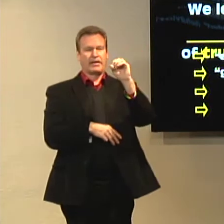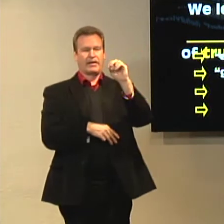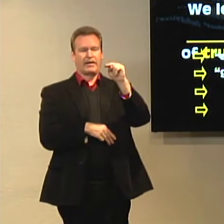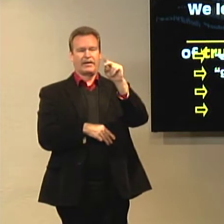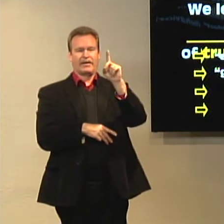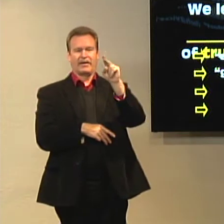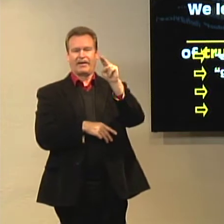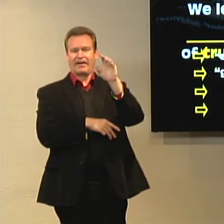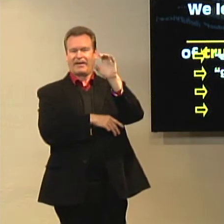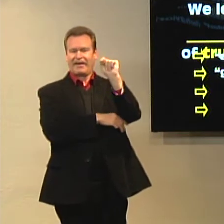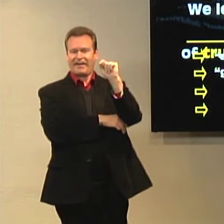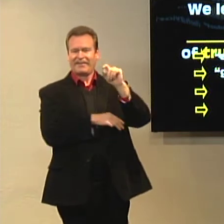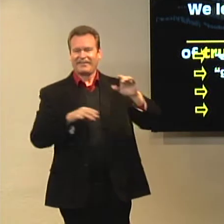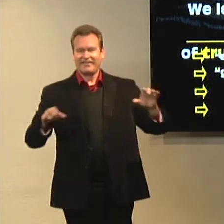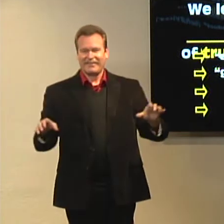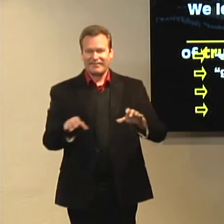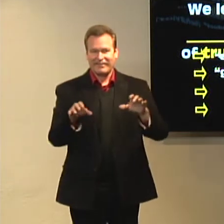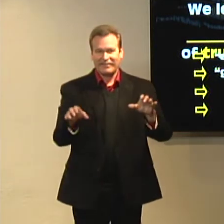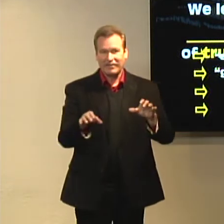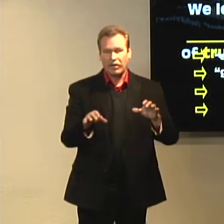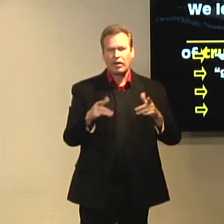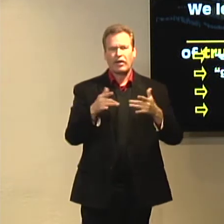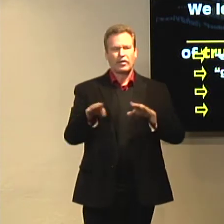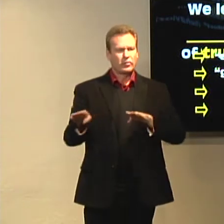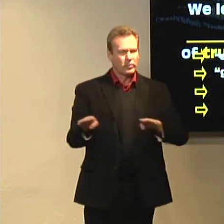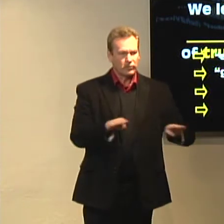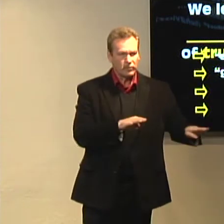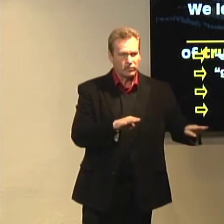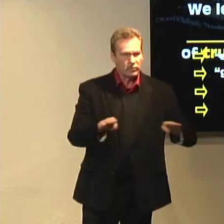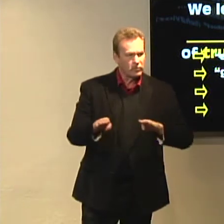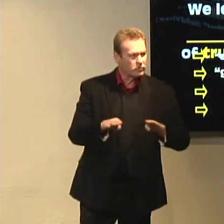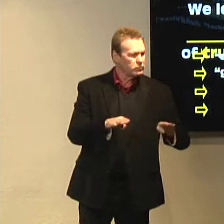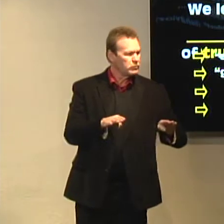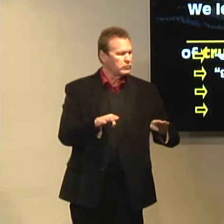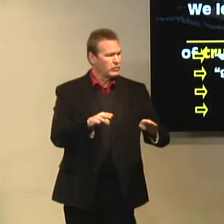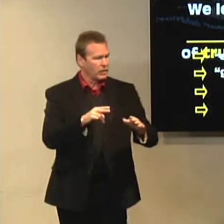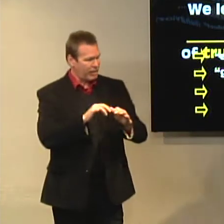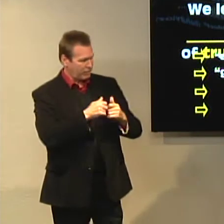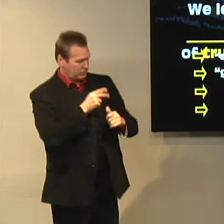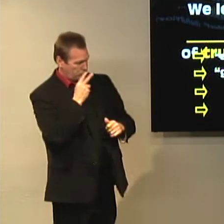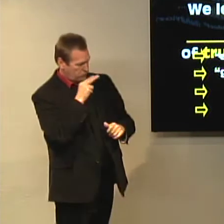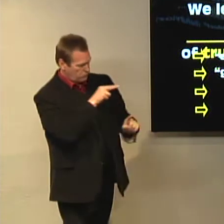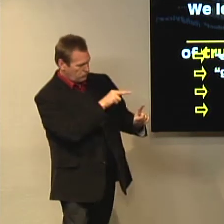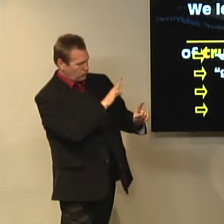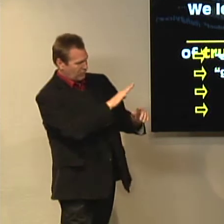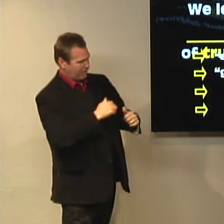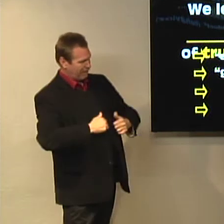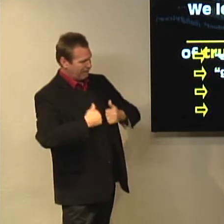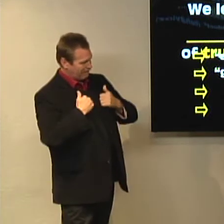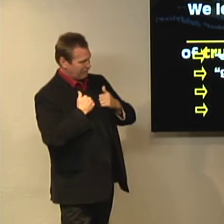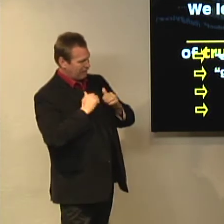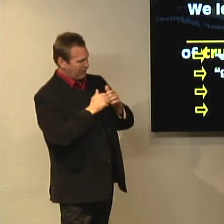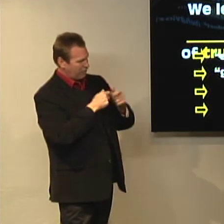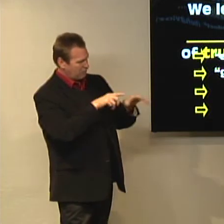Version actually says conduct. And this is the idea of behavior. Your